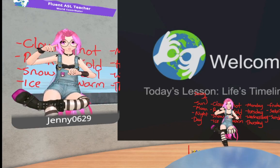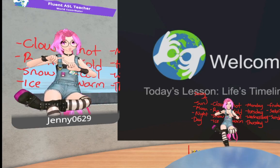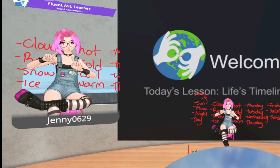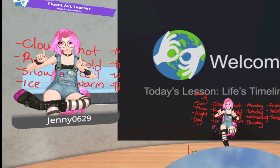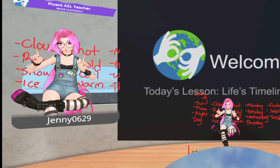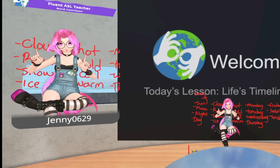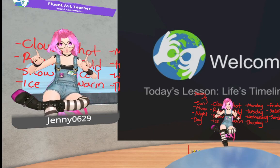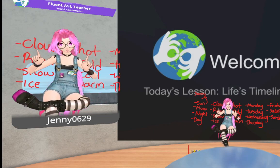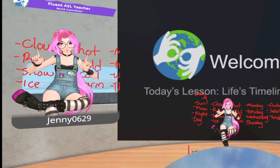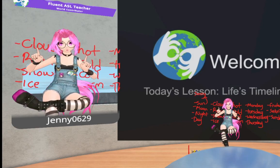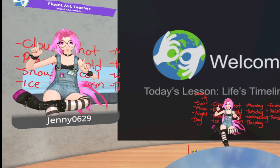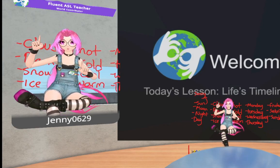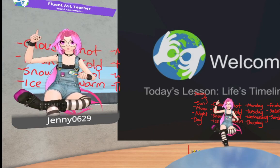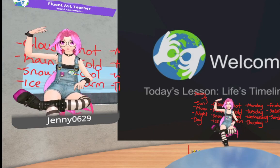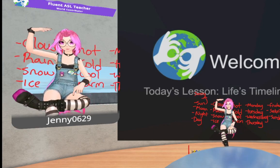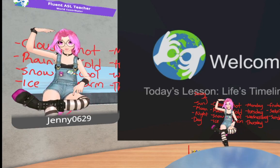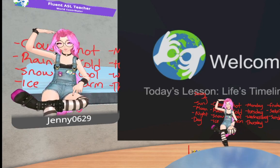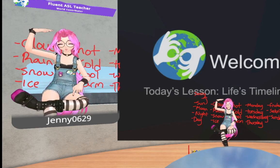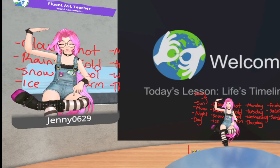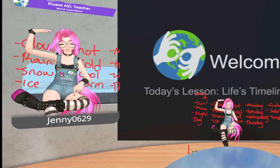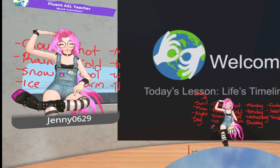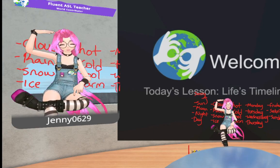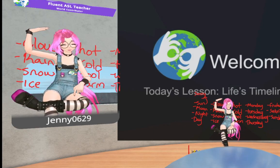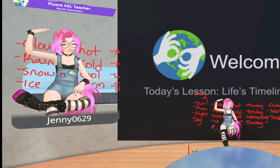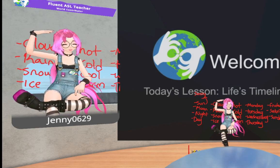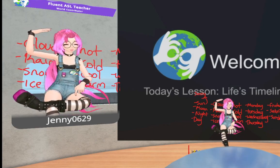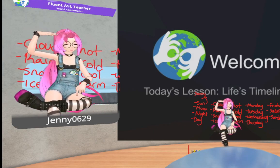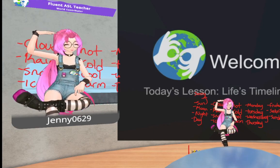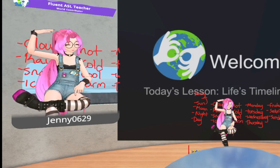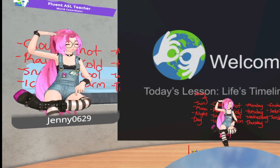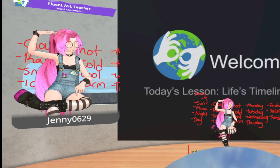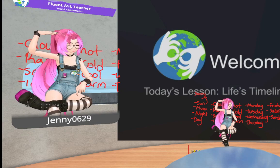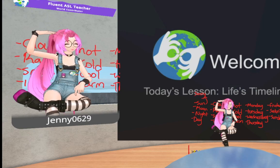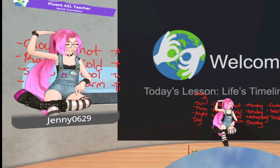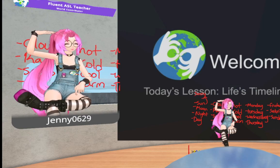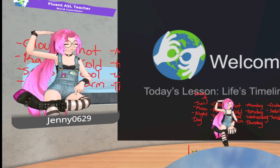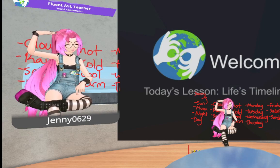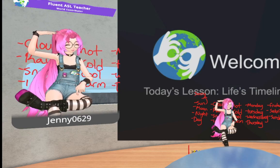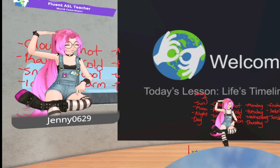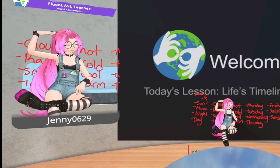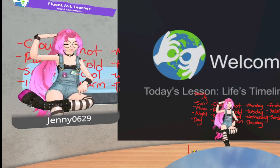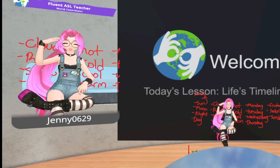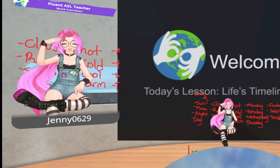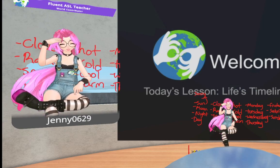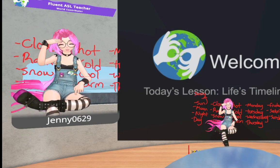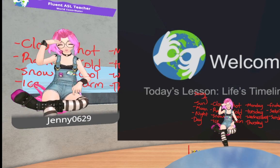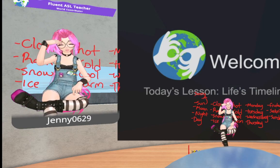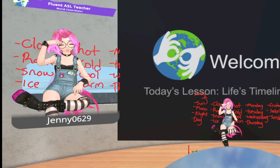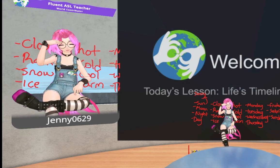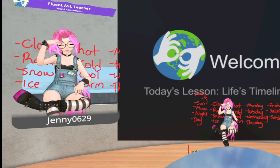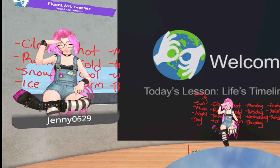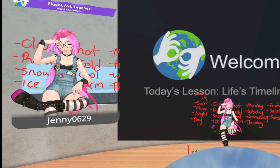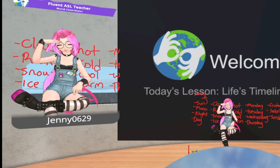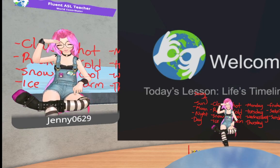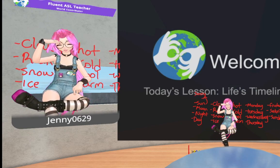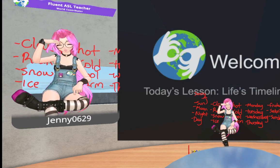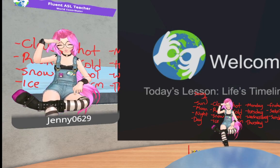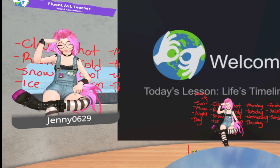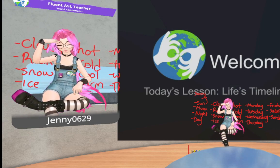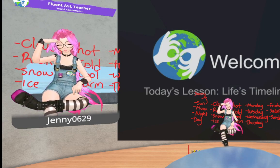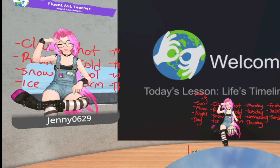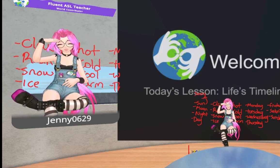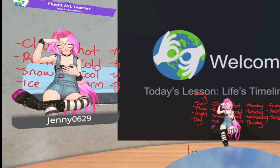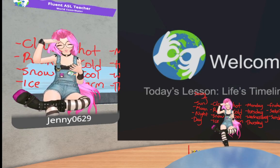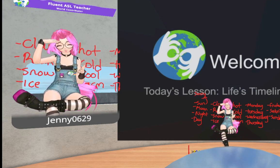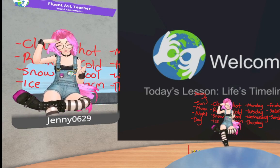open because that's shower. Just open like that. Yep. And it's not on our forehead because this is